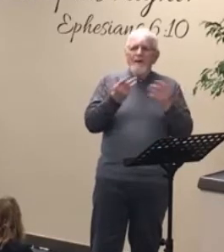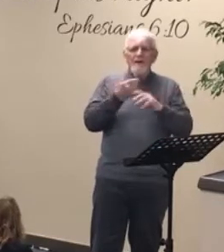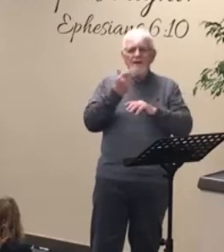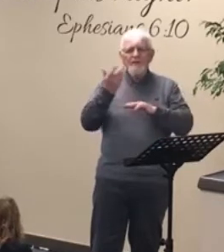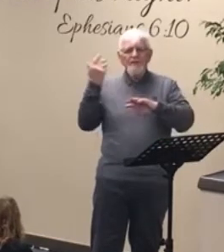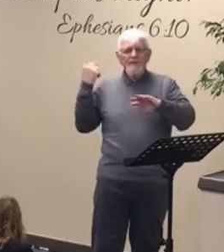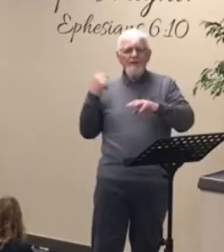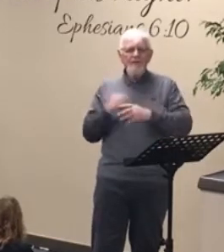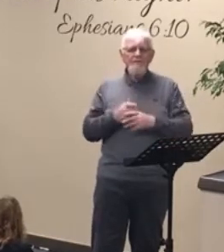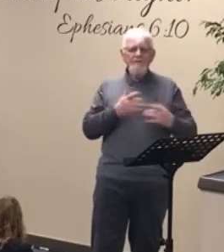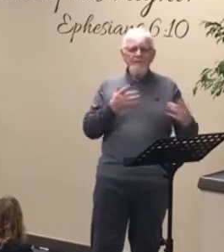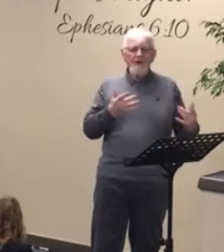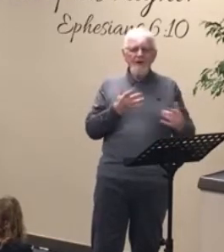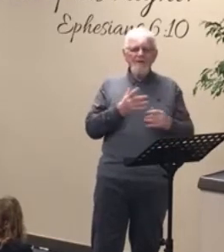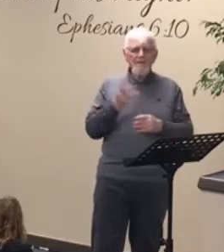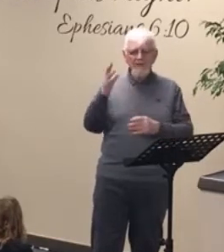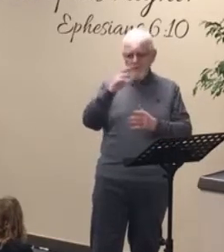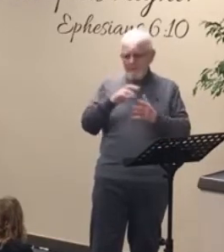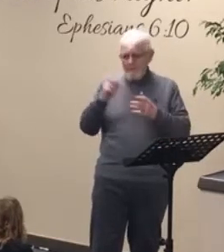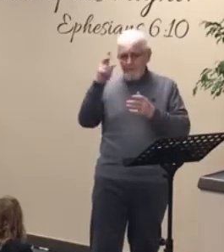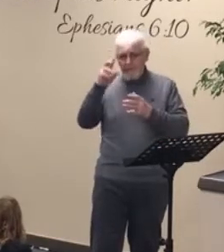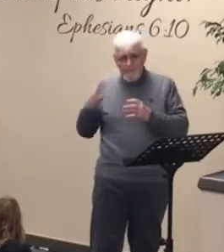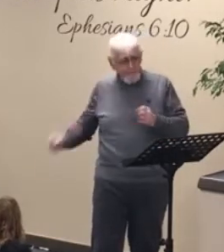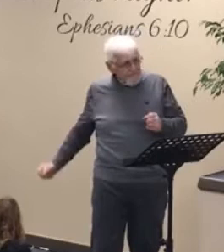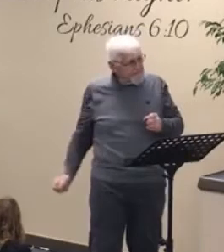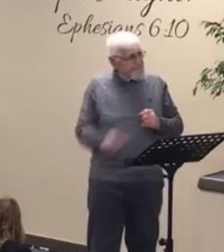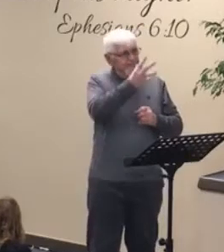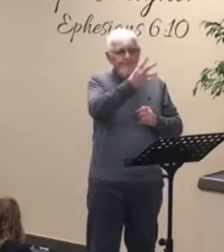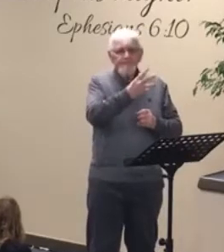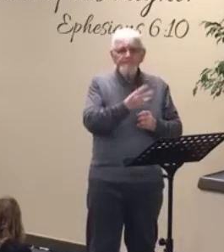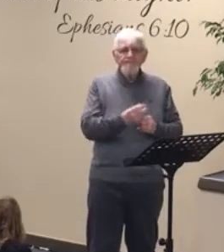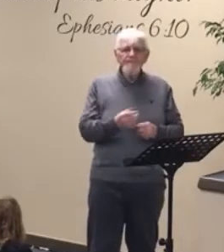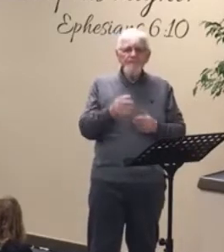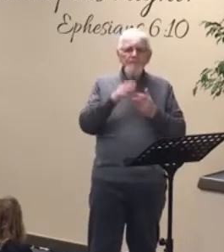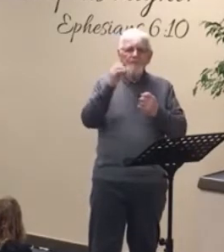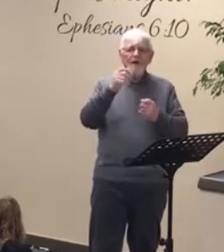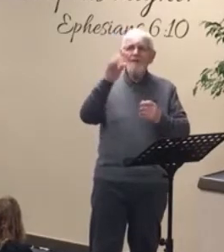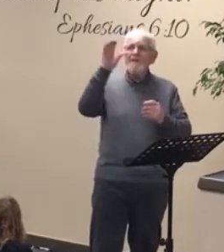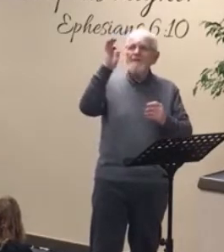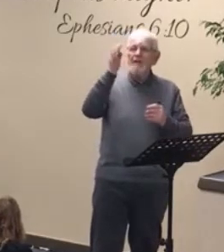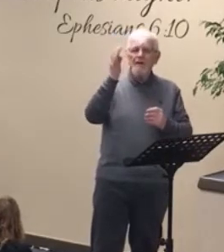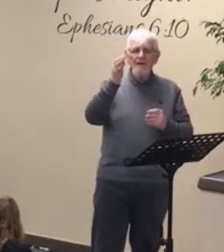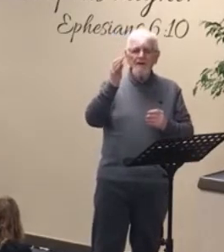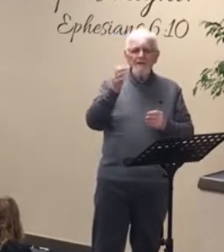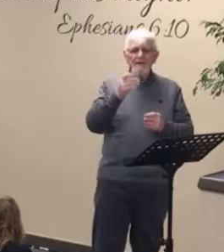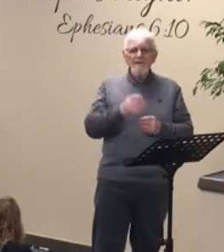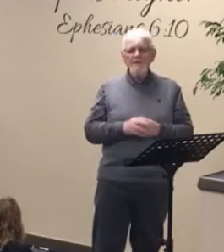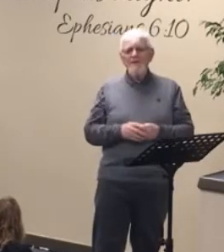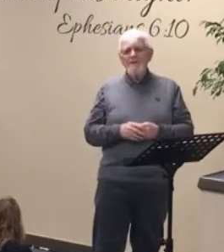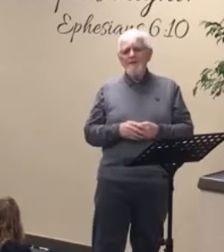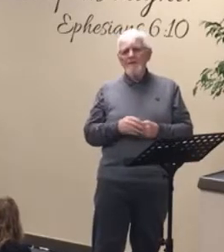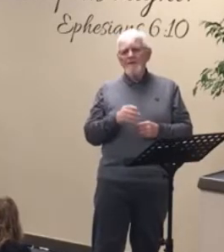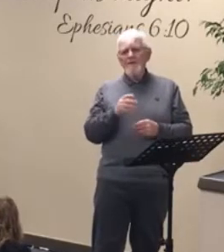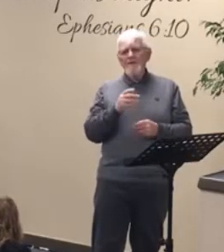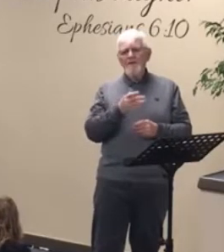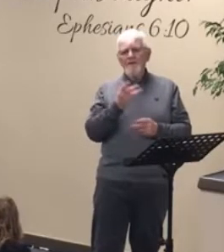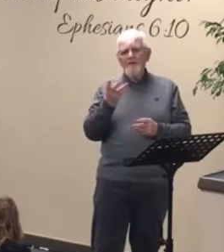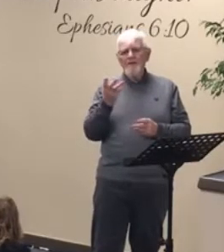you to get any unclean spirits out of here that would hinder your gospel and your message and the preaching and the things on